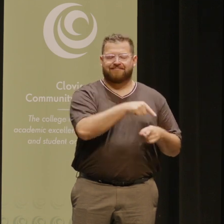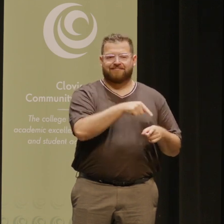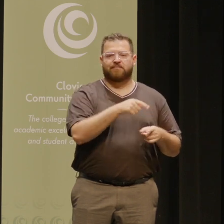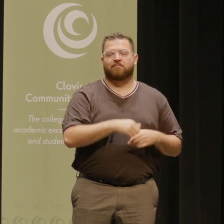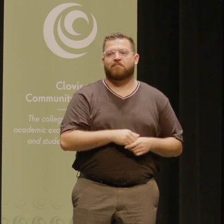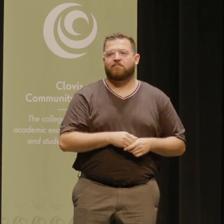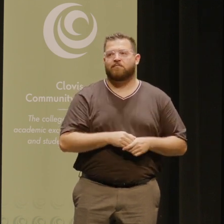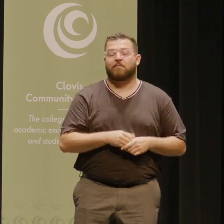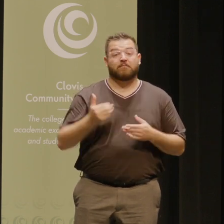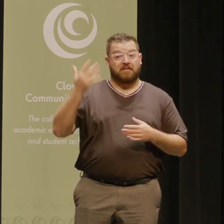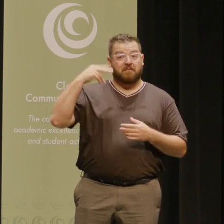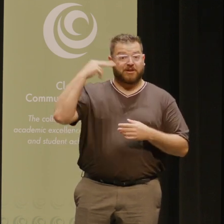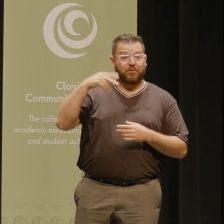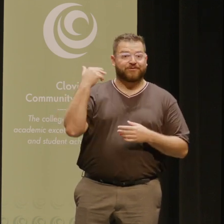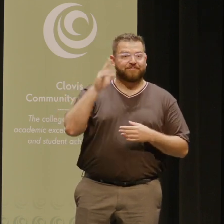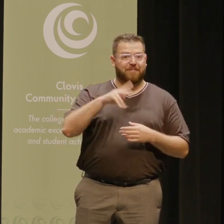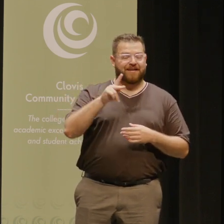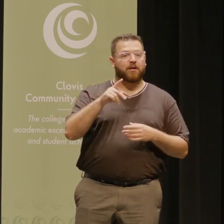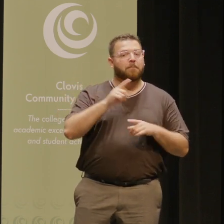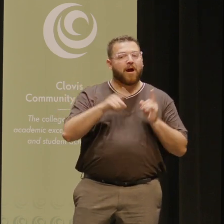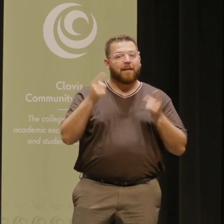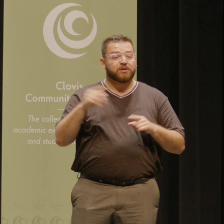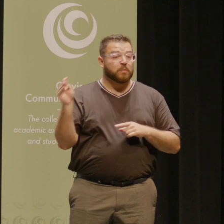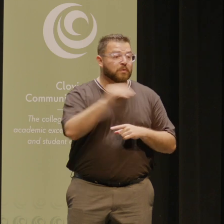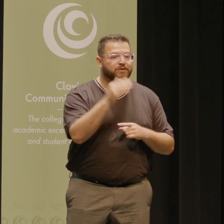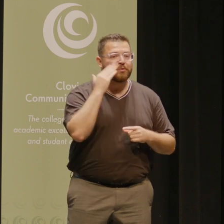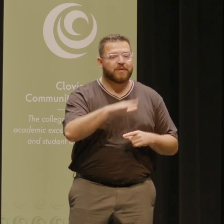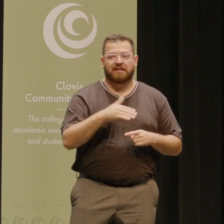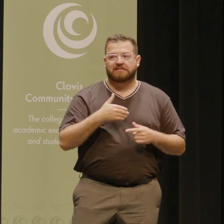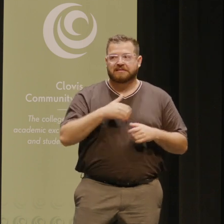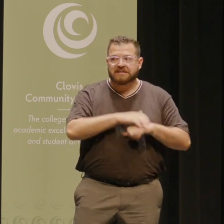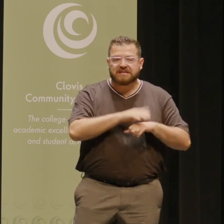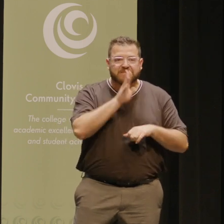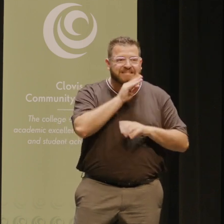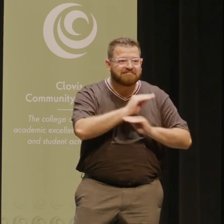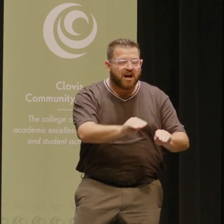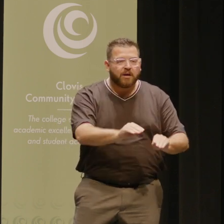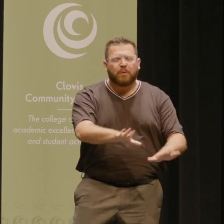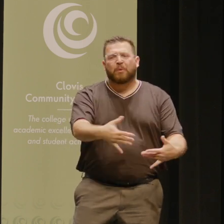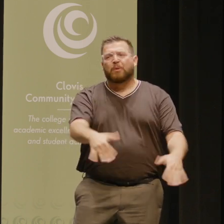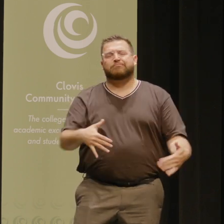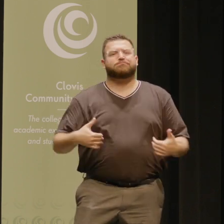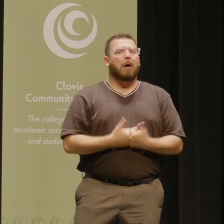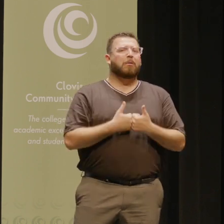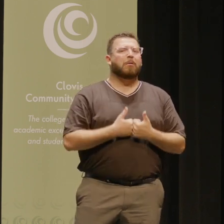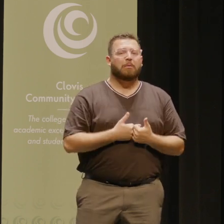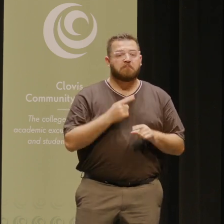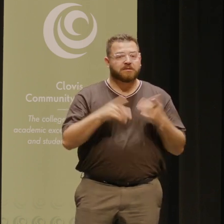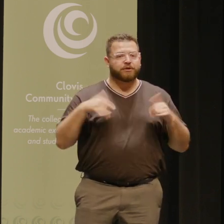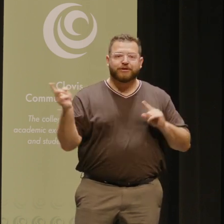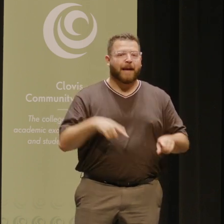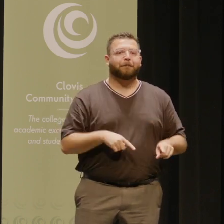country. She knew coming to the U.S. with no English was going to be challenging, but she